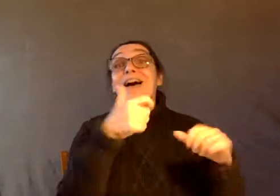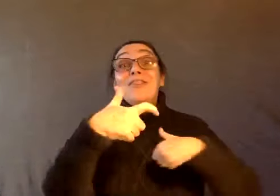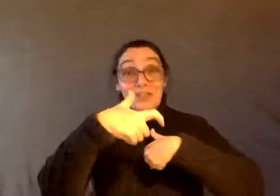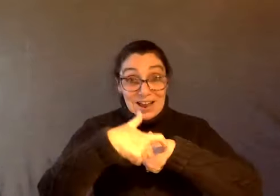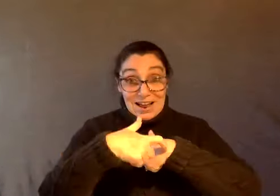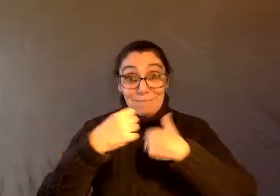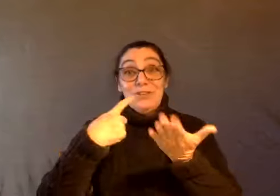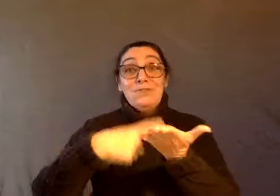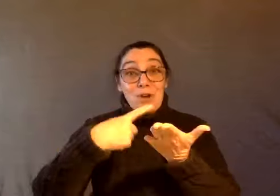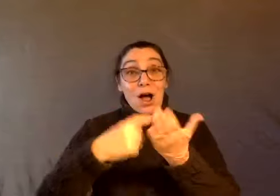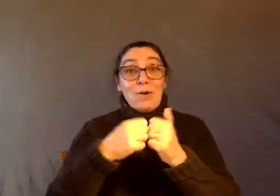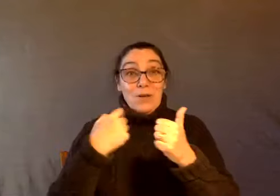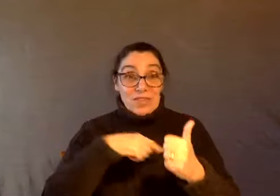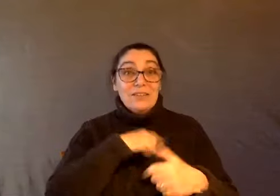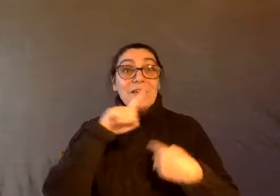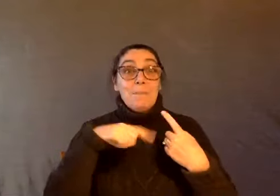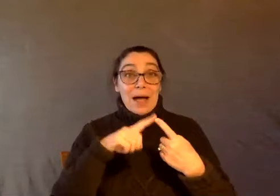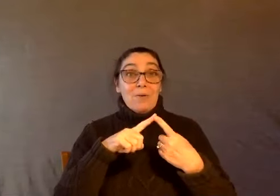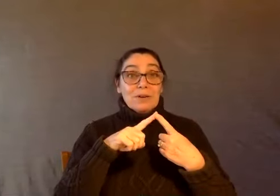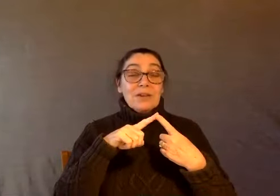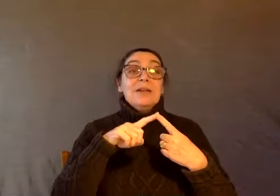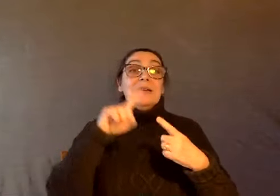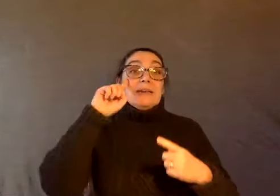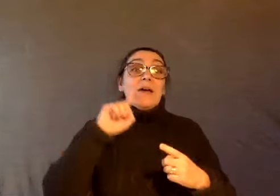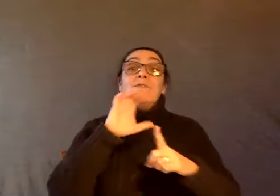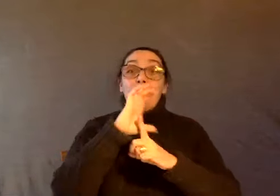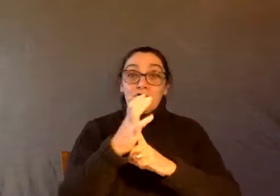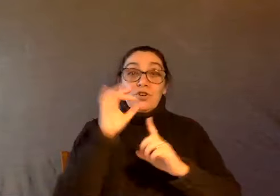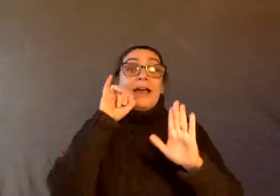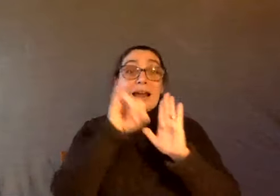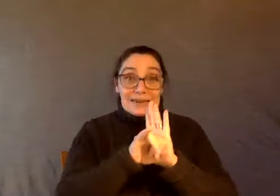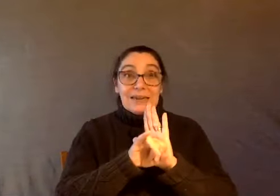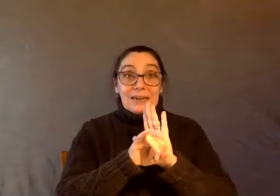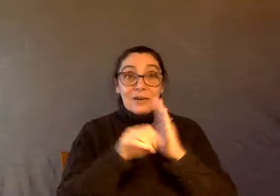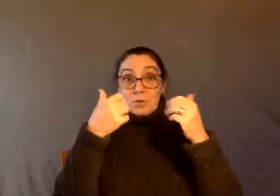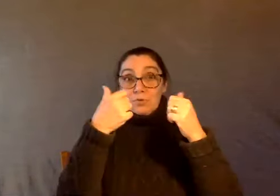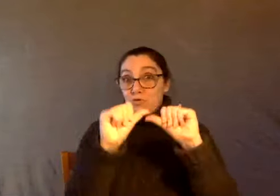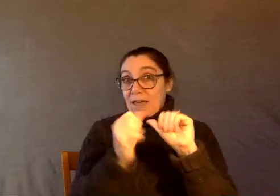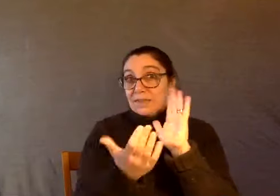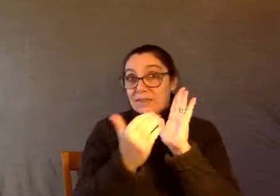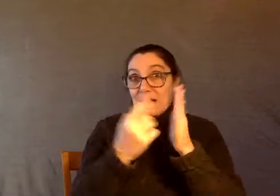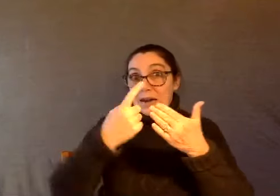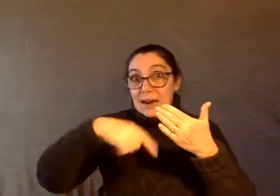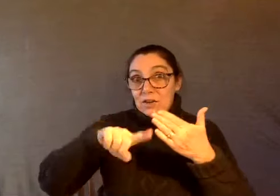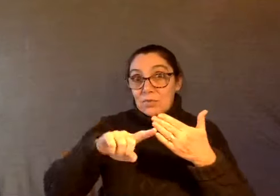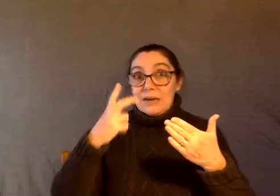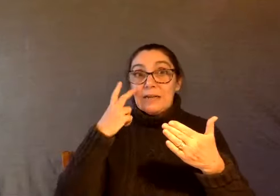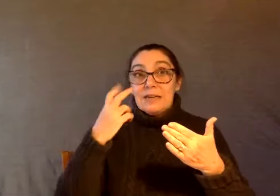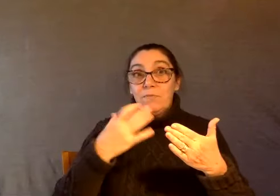another time to talk with us about deaf culture and identity. We'll try this again next week and see if we